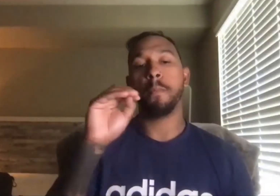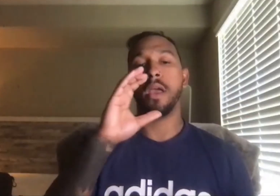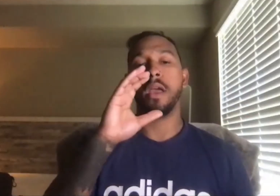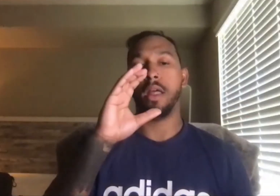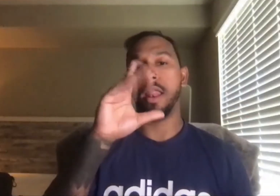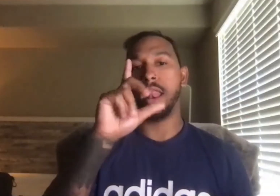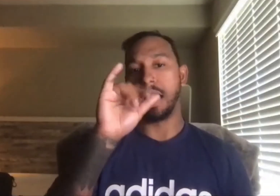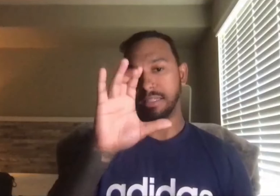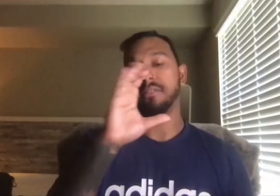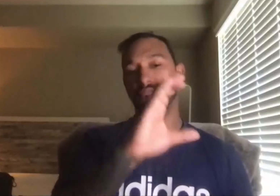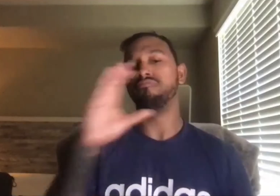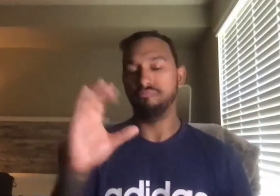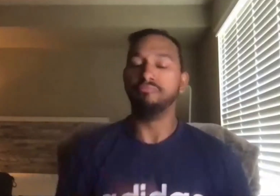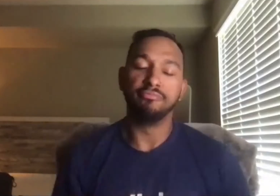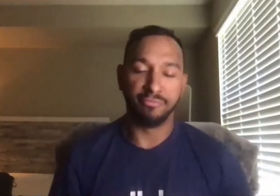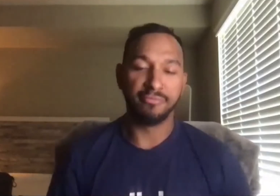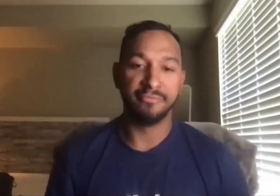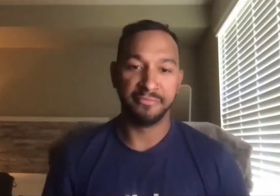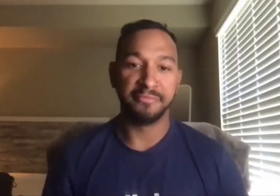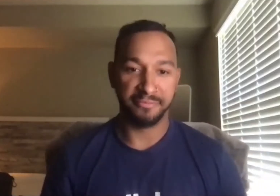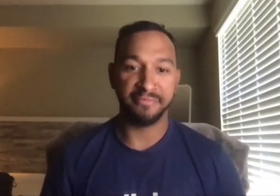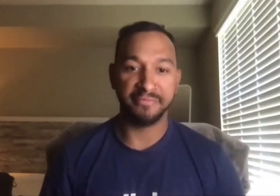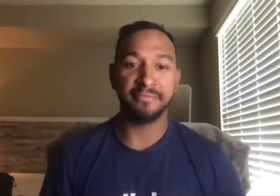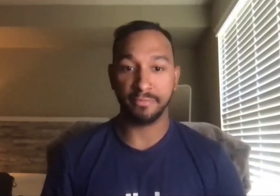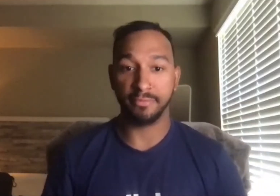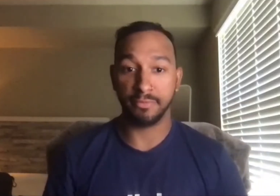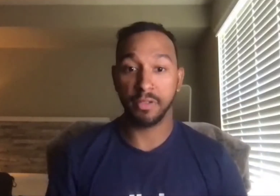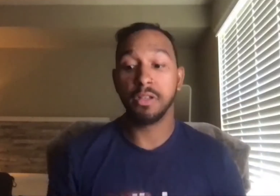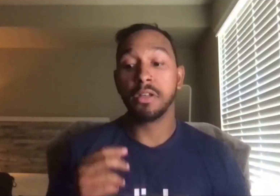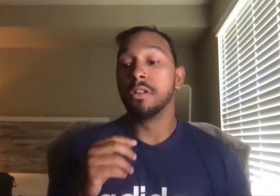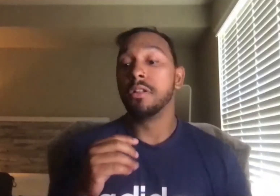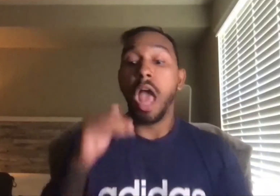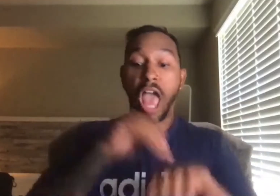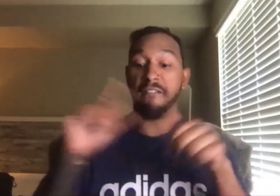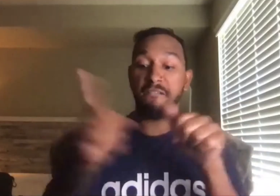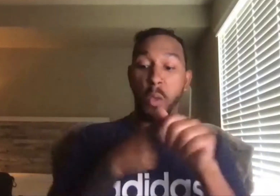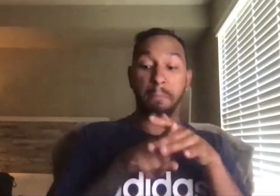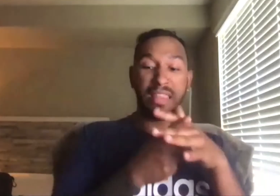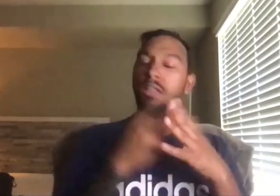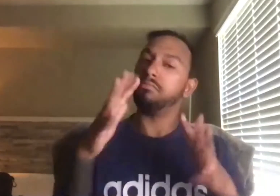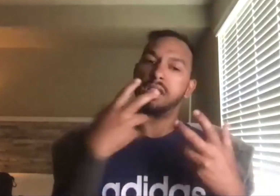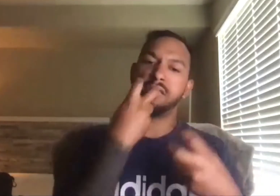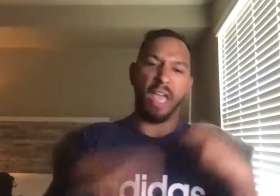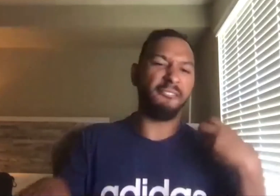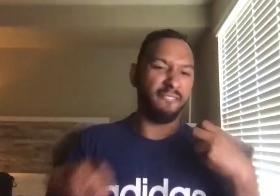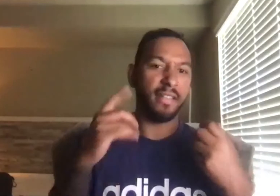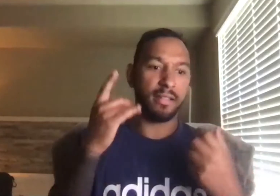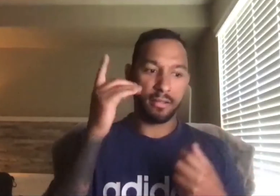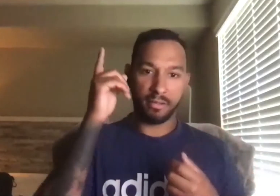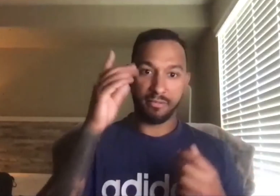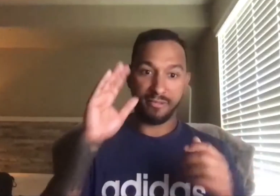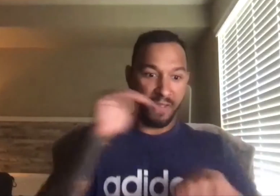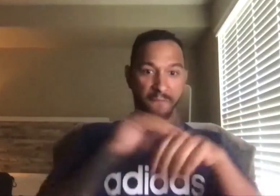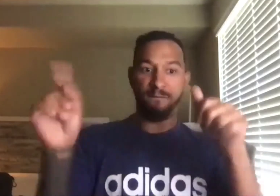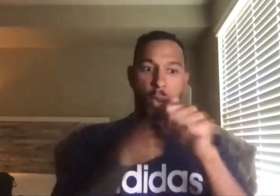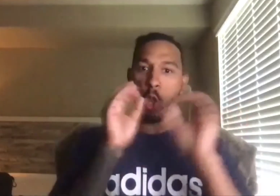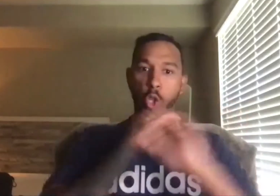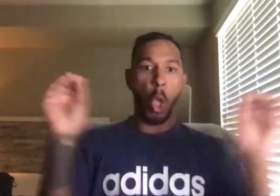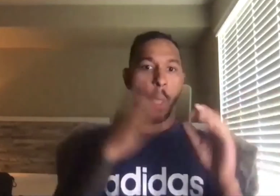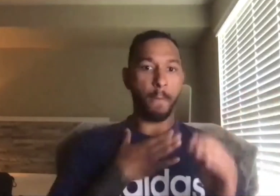I used Lightroom Classic, and I would say that at the beginning, the process was difficult, mainly because I